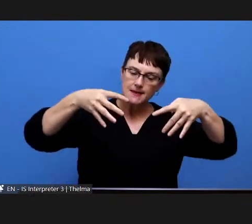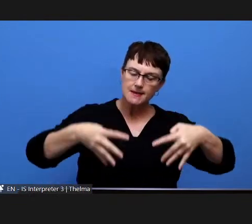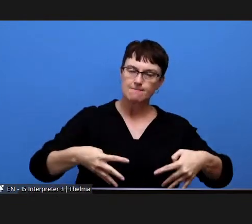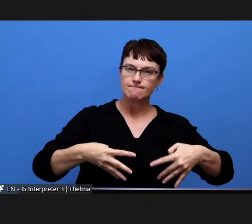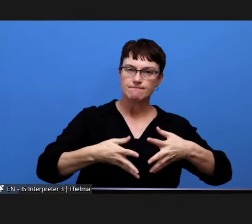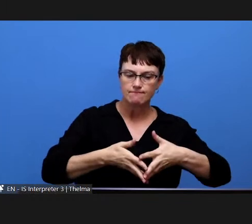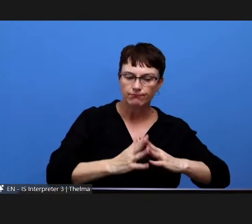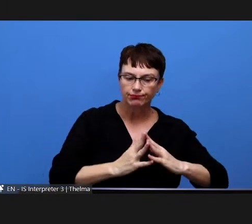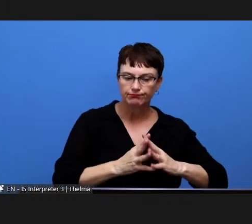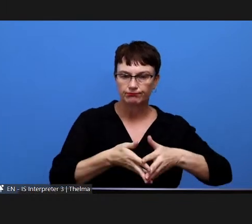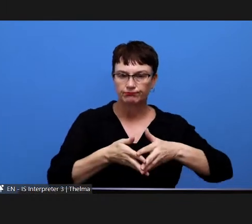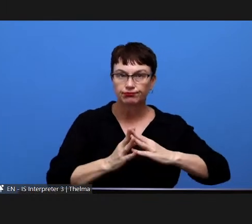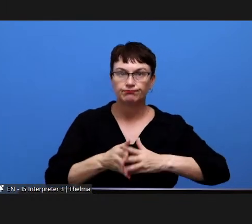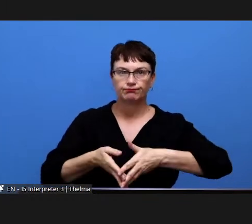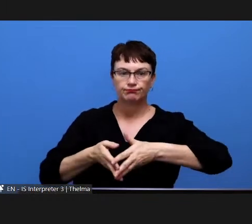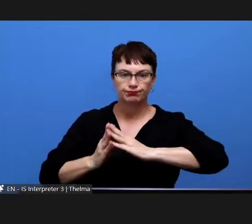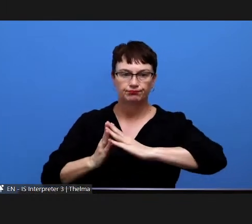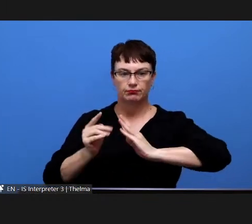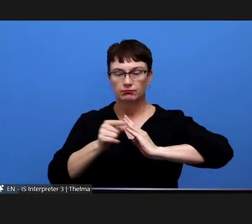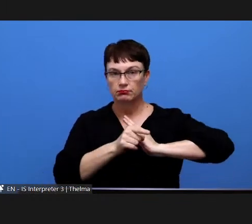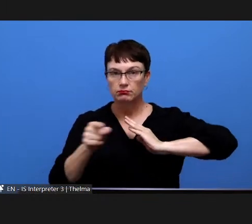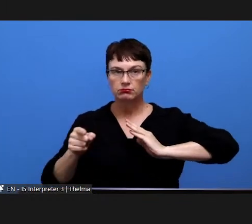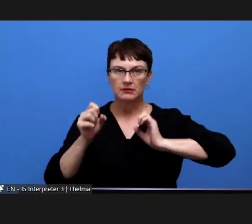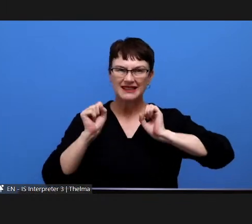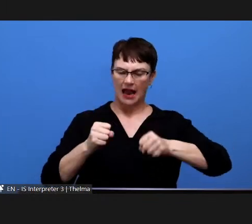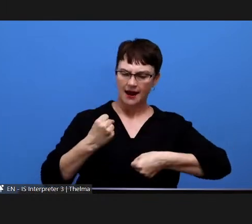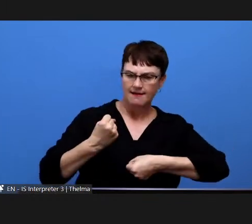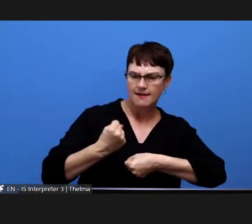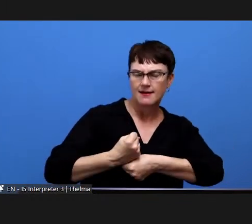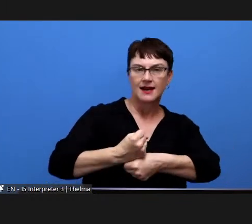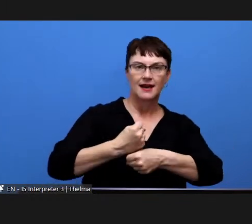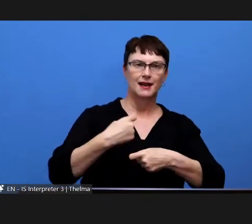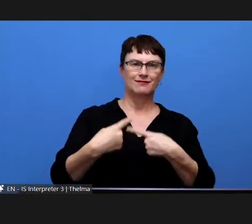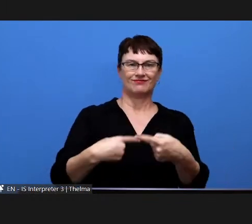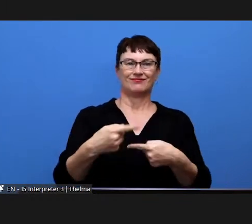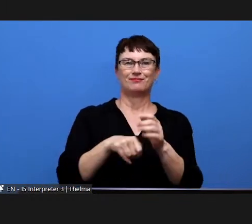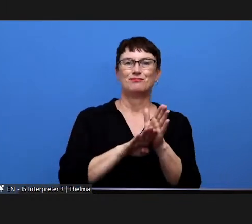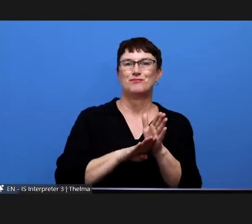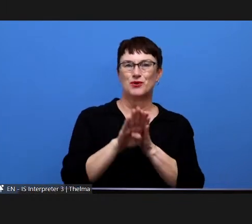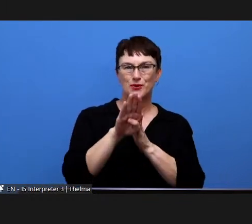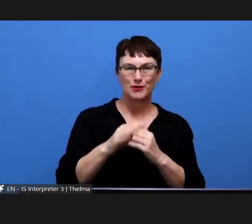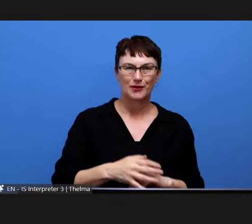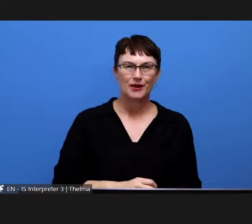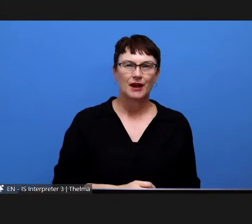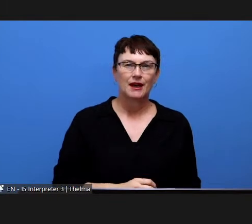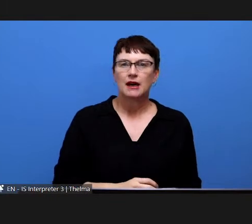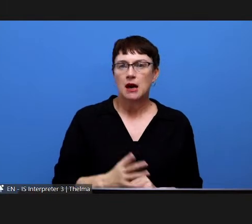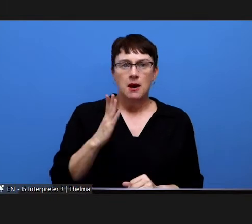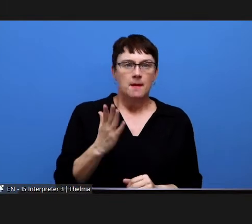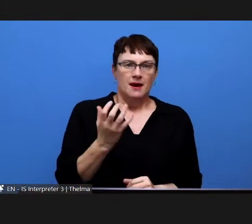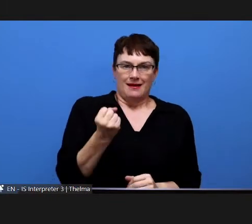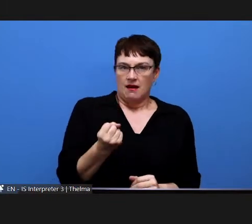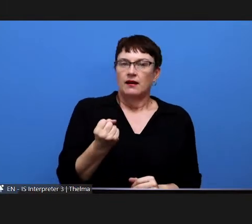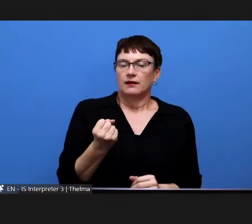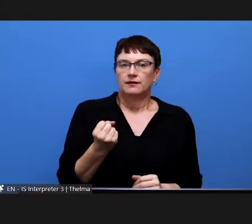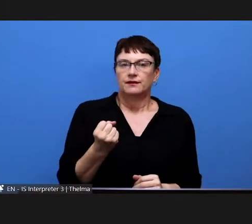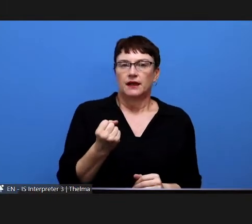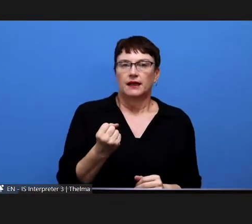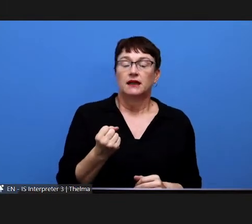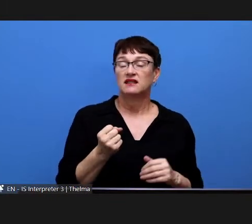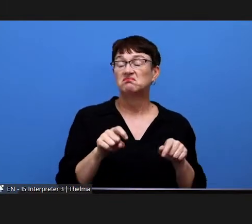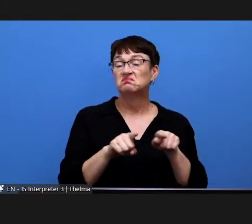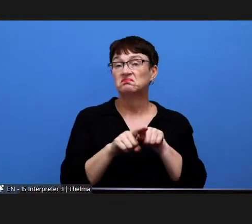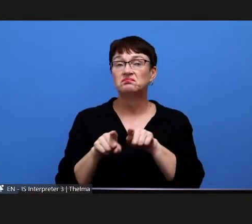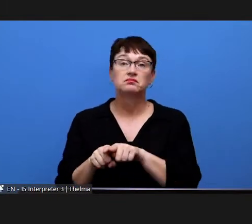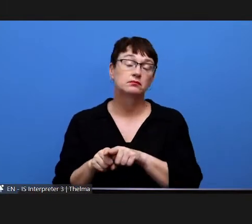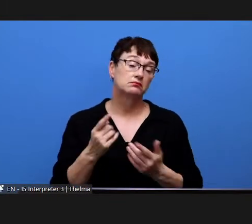sure that there is a more coherent way in data and information sharing and reporting in this regard.